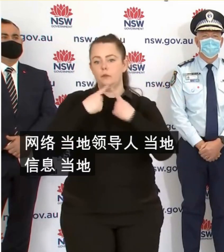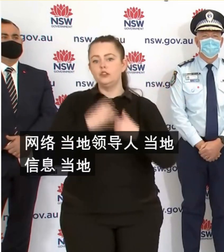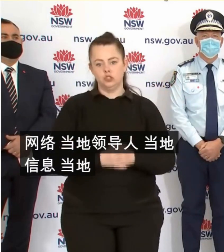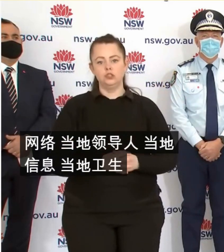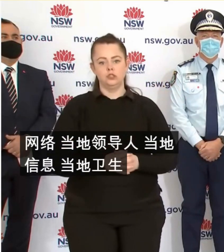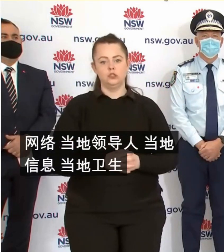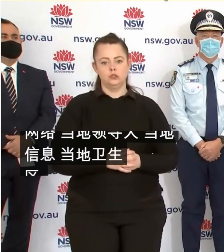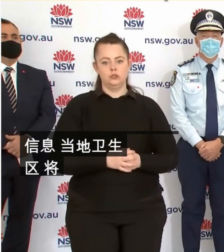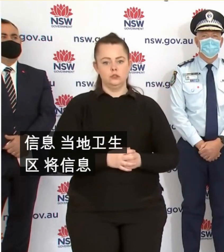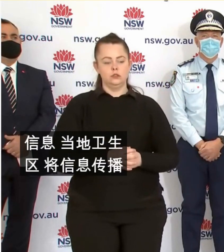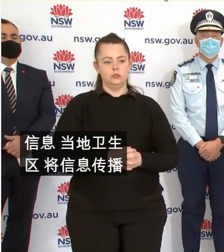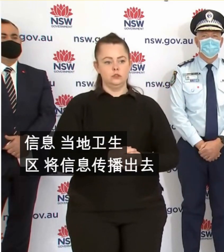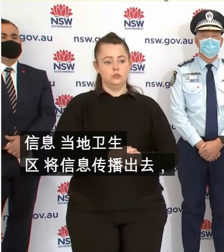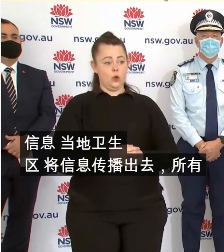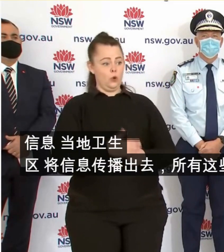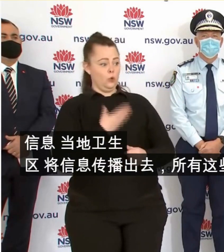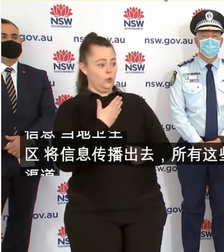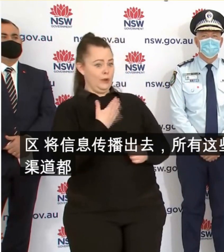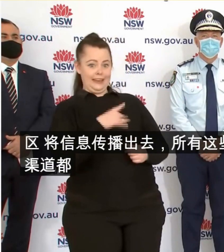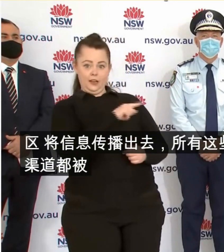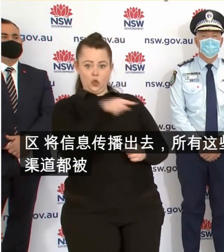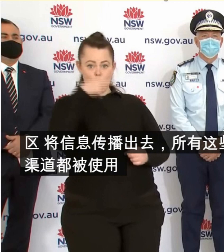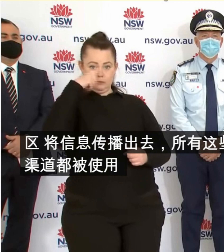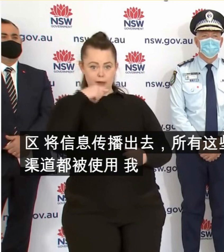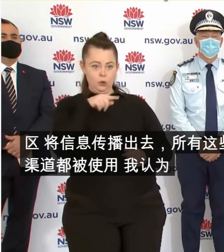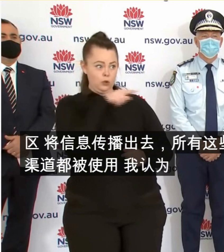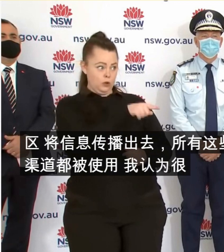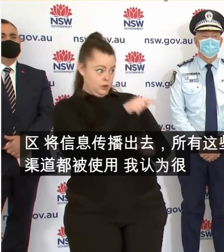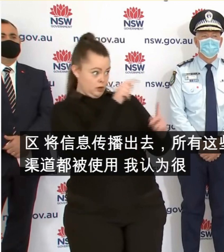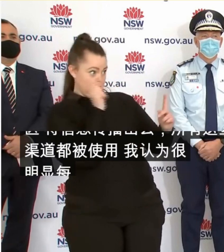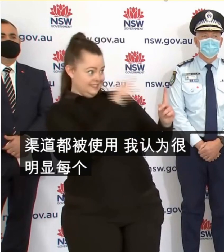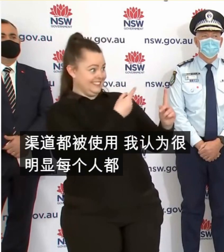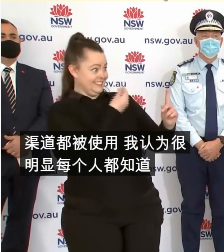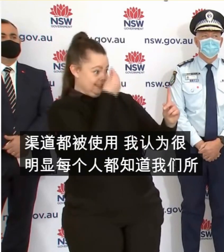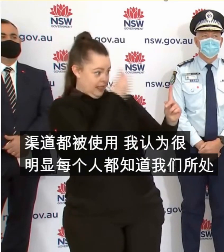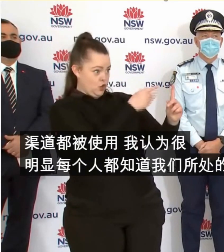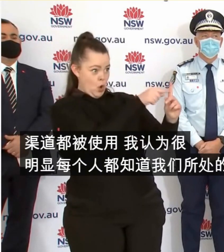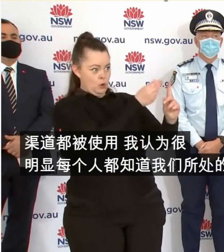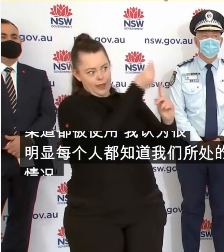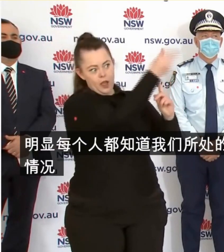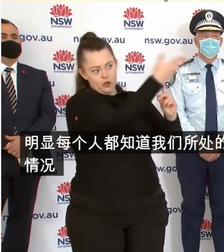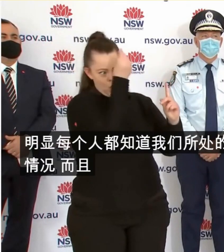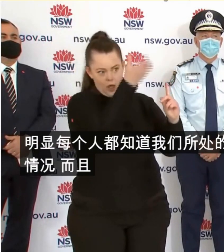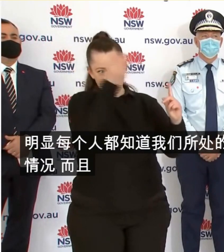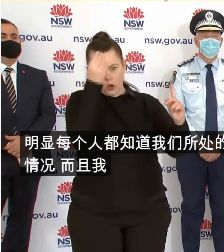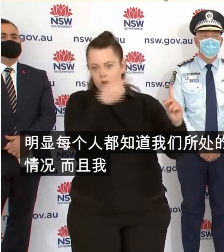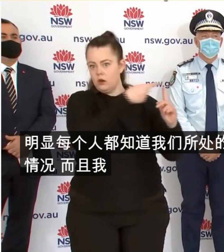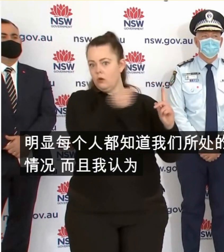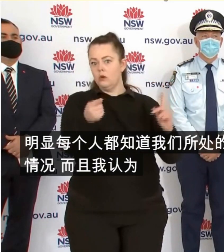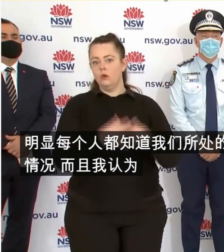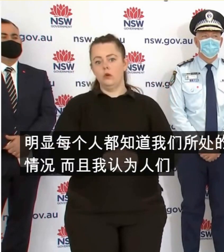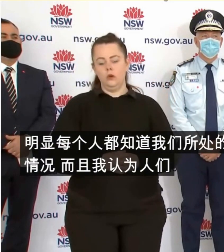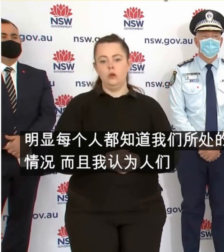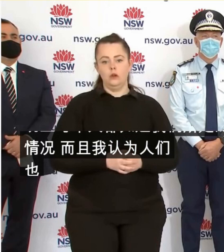local information, their local health districts to get the message out, and all of those channels were used. I think it's apparent that everybody knows the serious situation we're